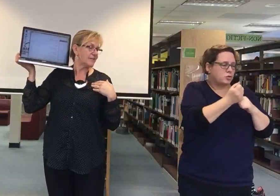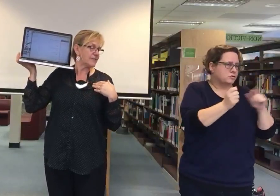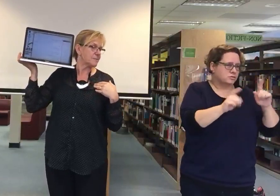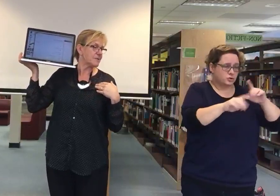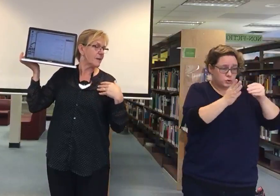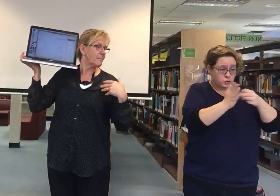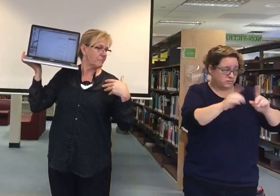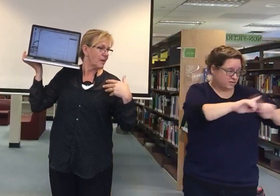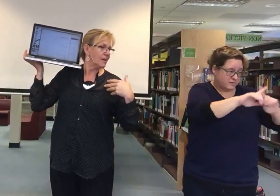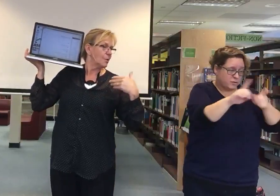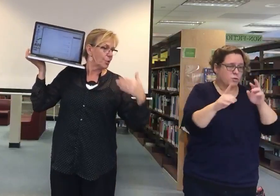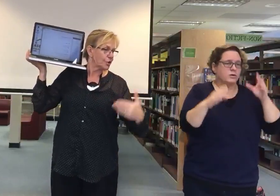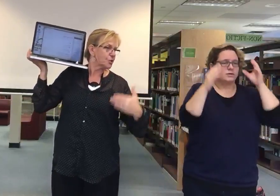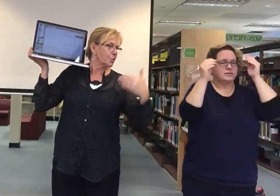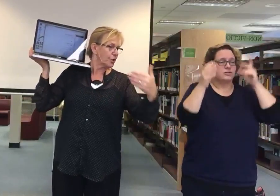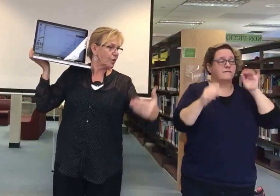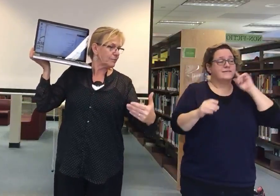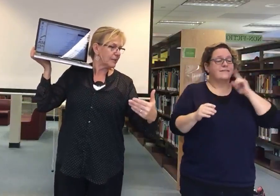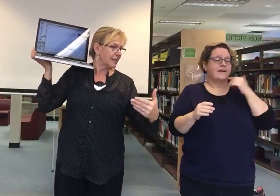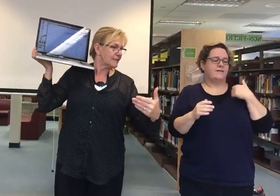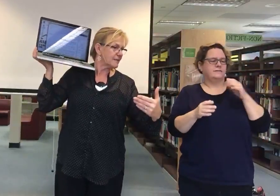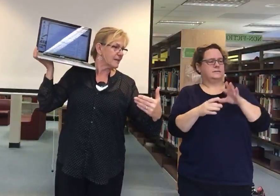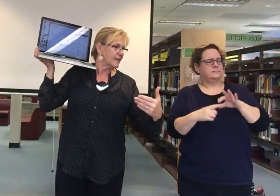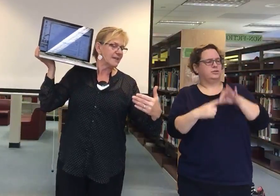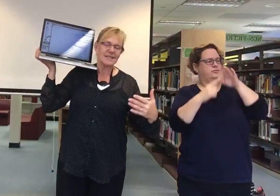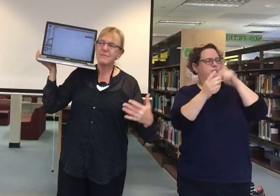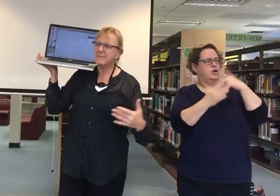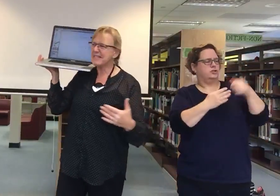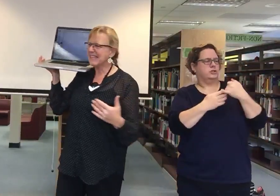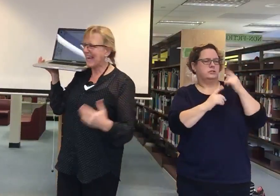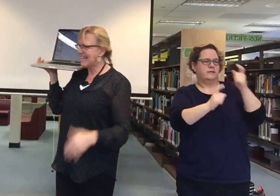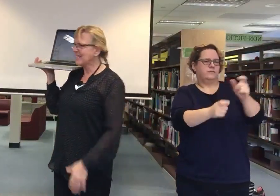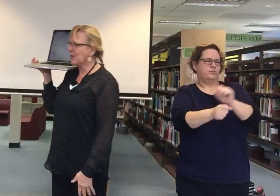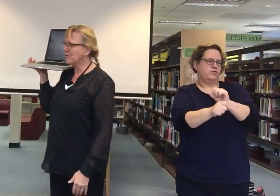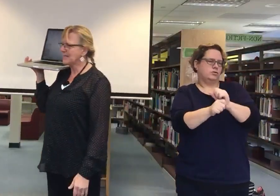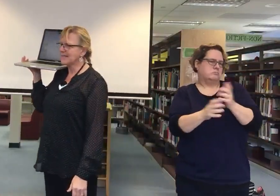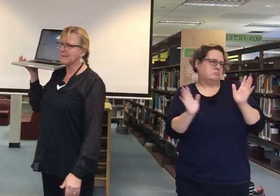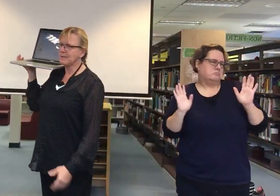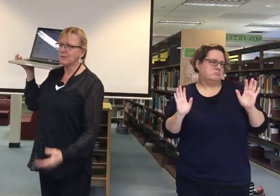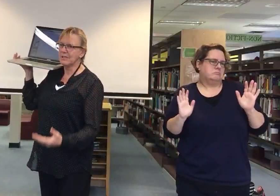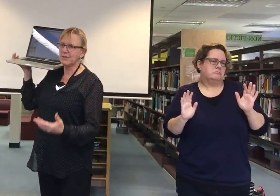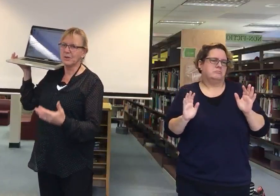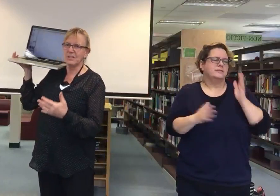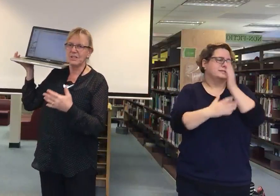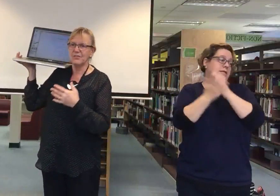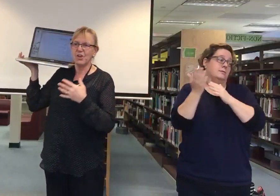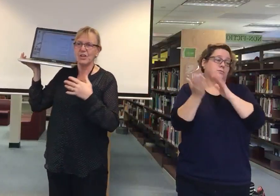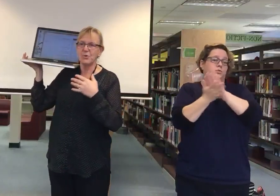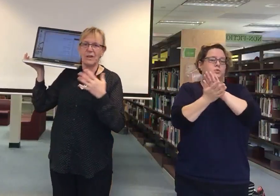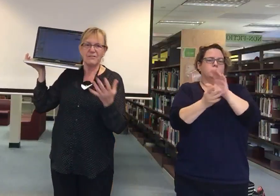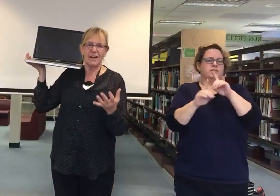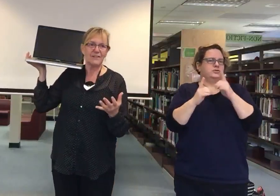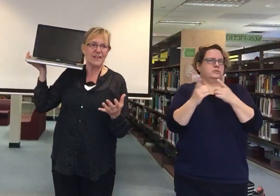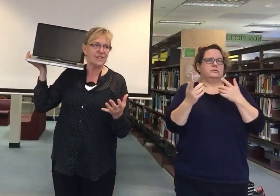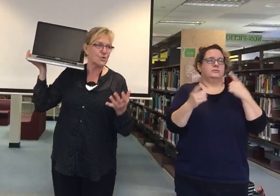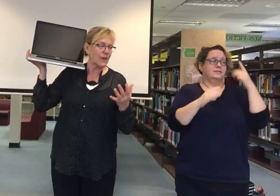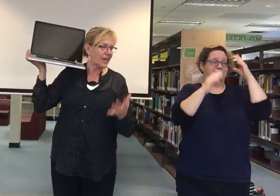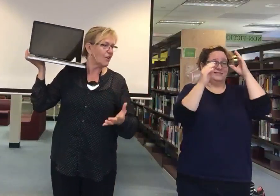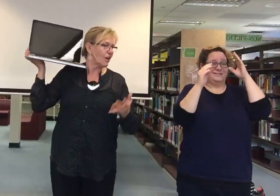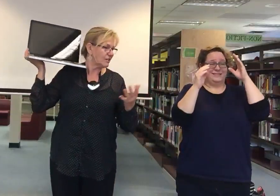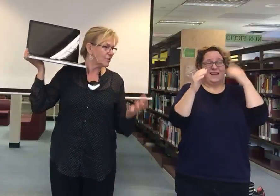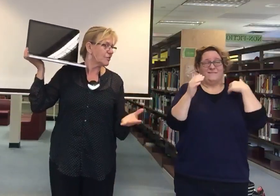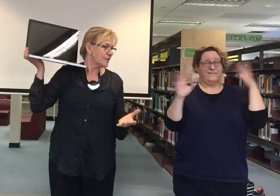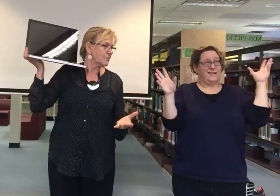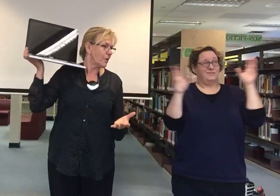the deaf gives them some work to work on, because sometimes it's a caseloads in some school districts. You've got 25 kids,